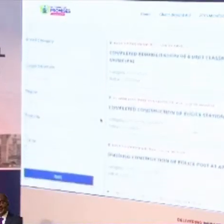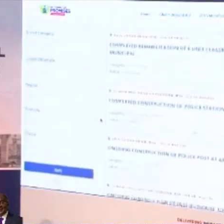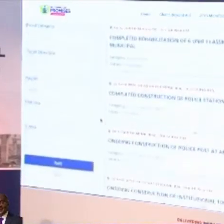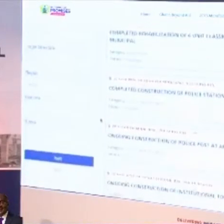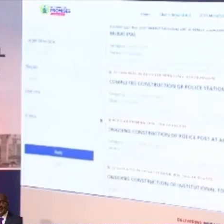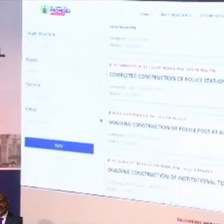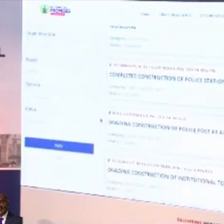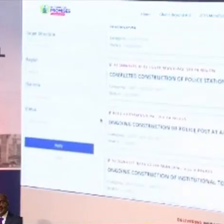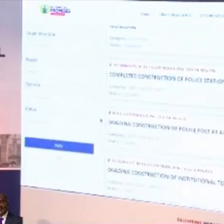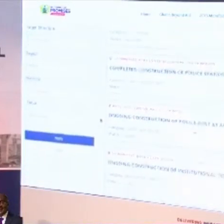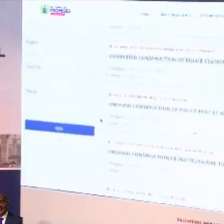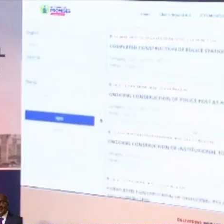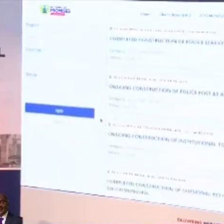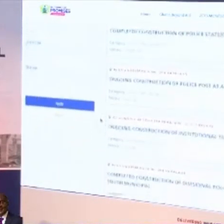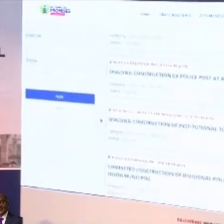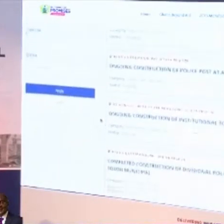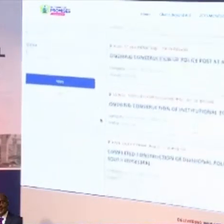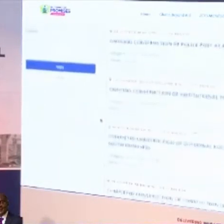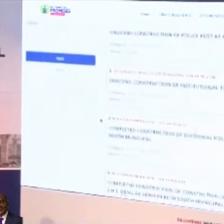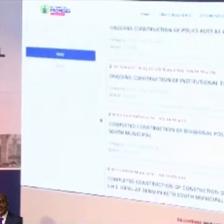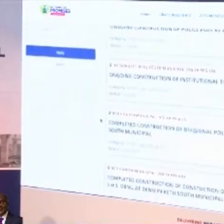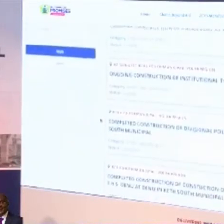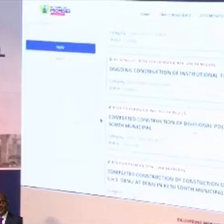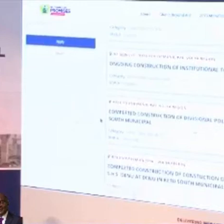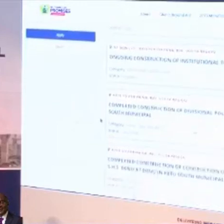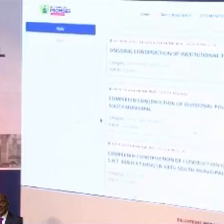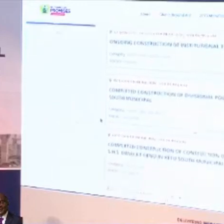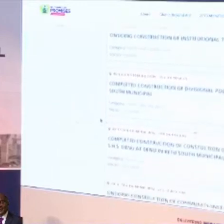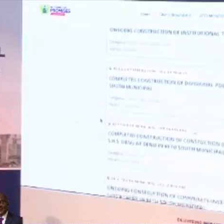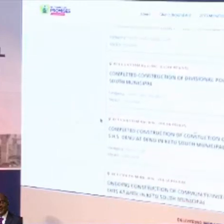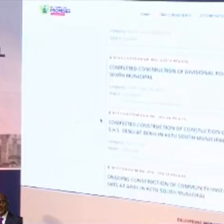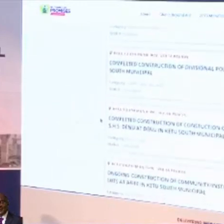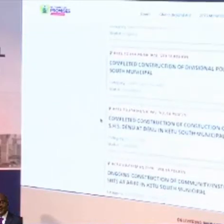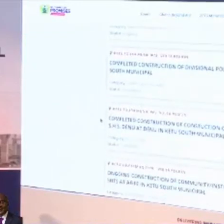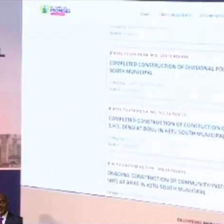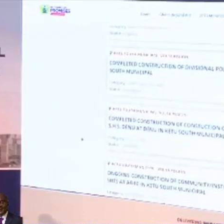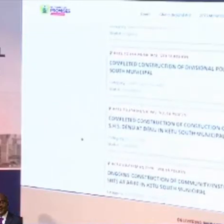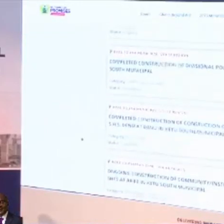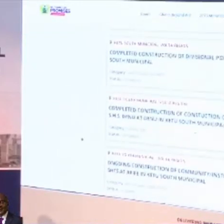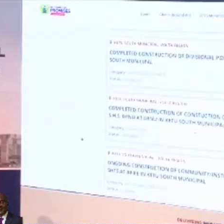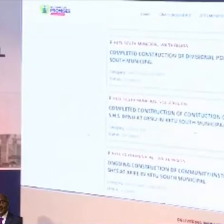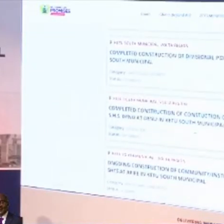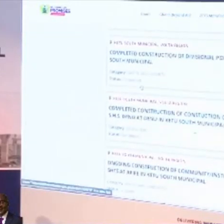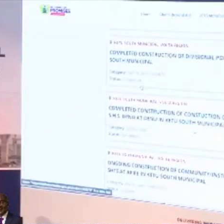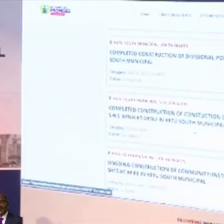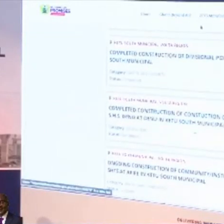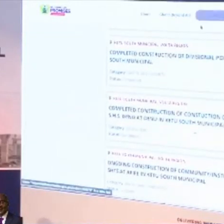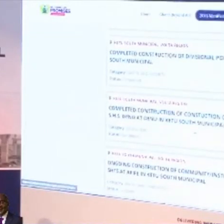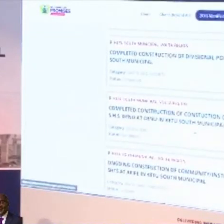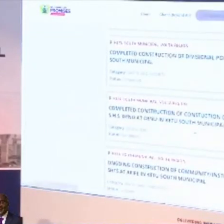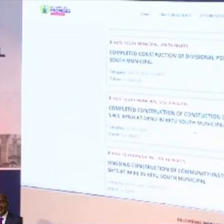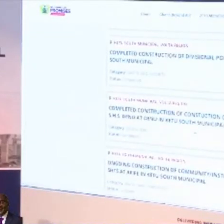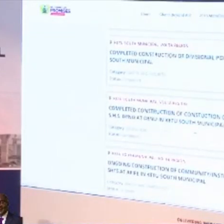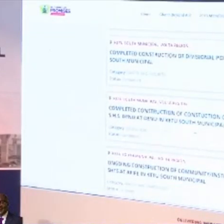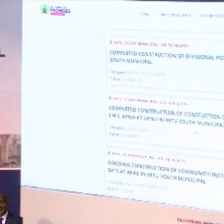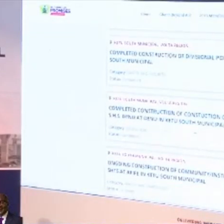Okay, so this is what is going on. Are there any pictures?